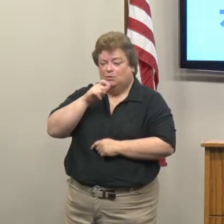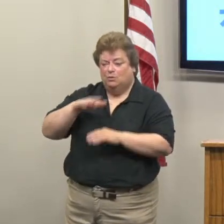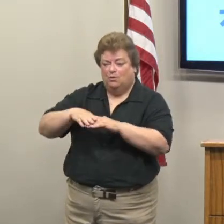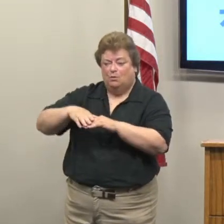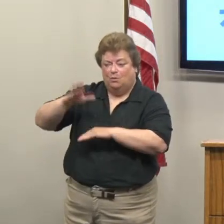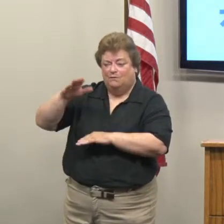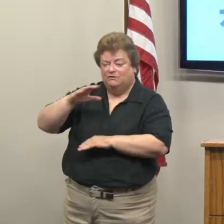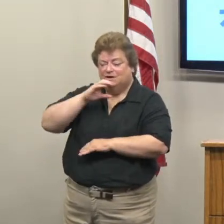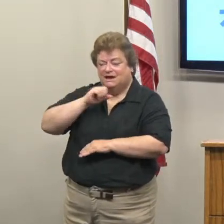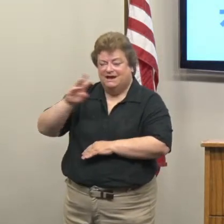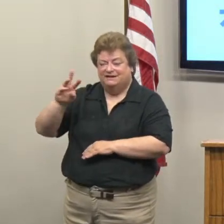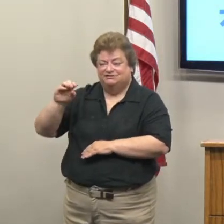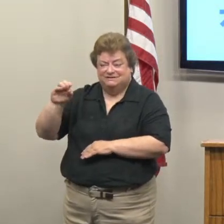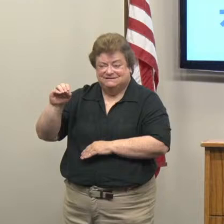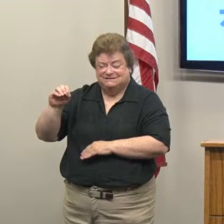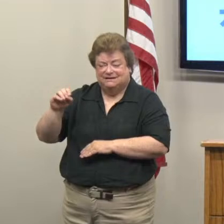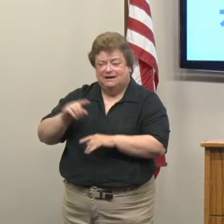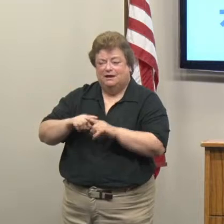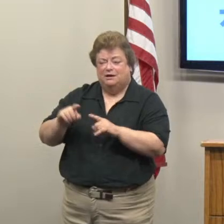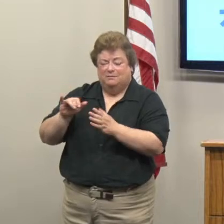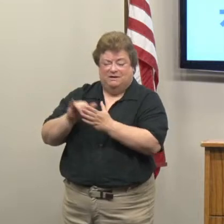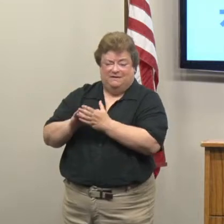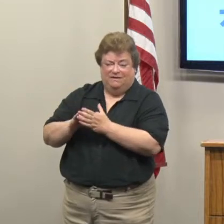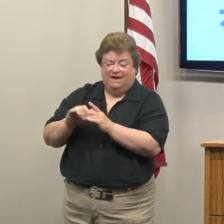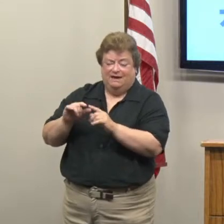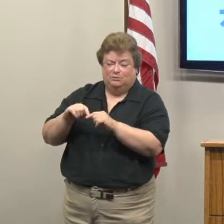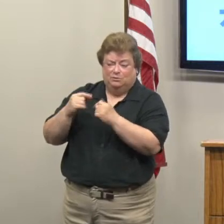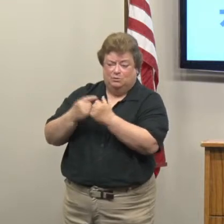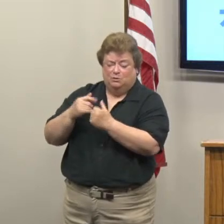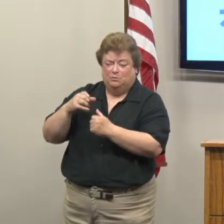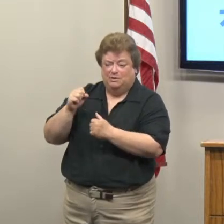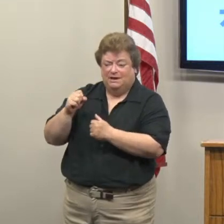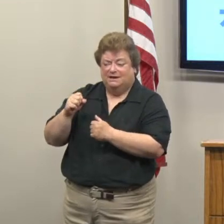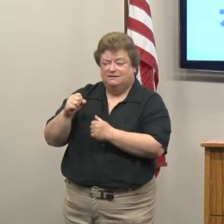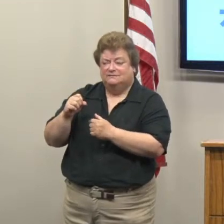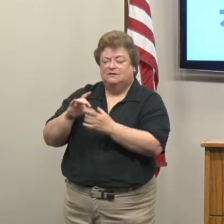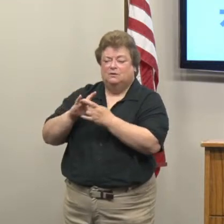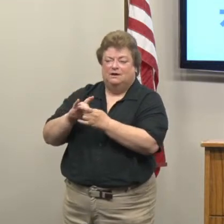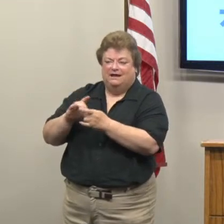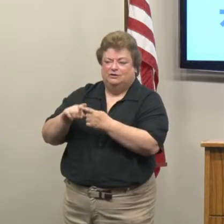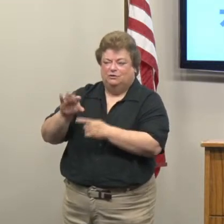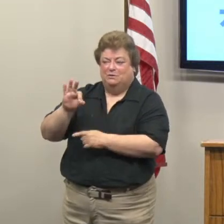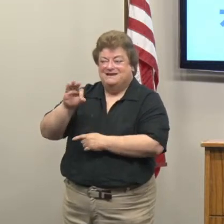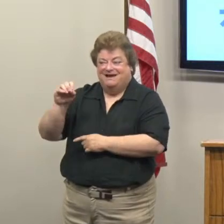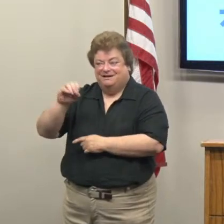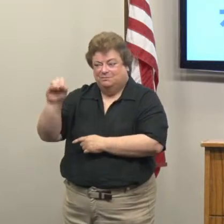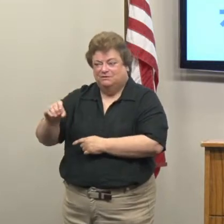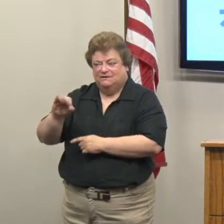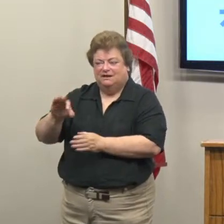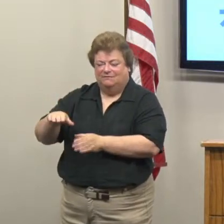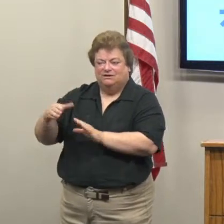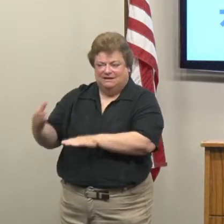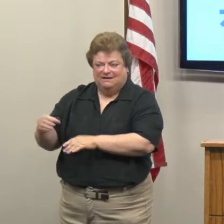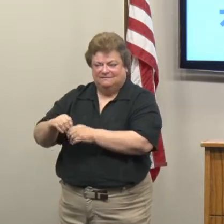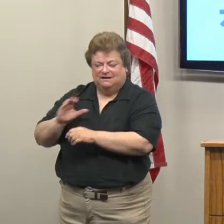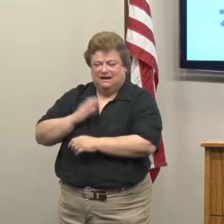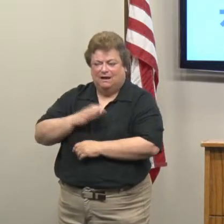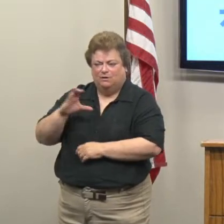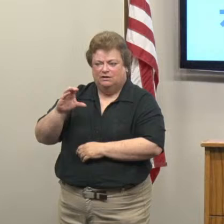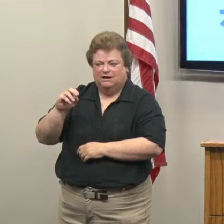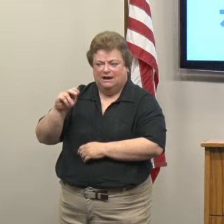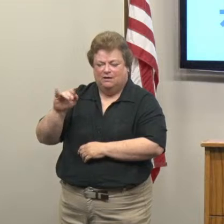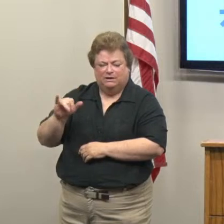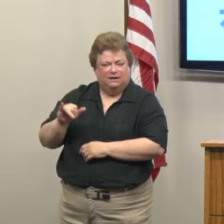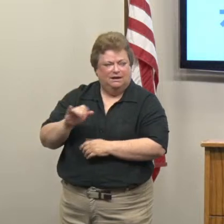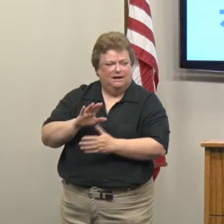older, but this age group makes up 90% of COVID-related deaths in Lancaster County. In the middle section at